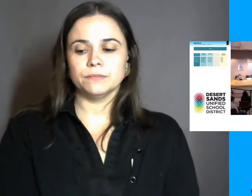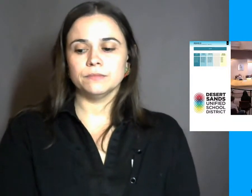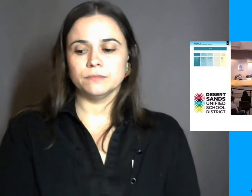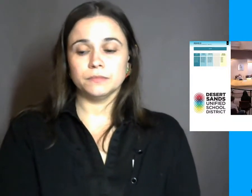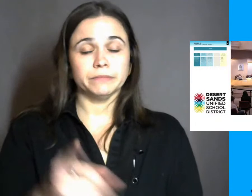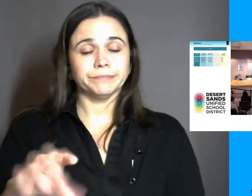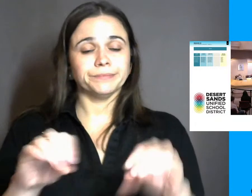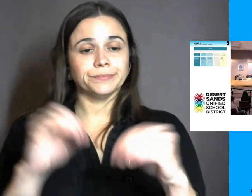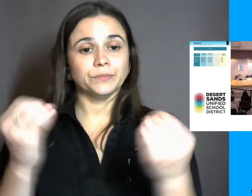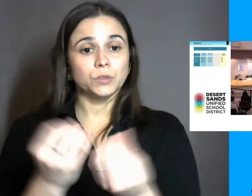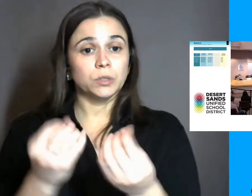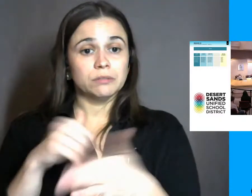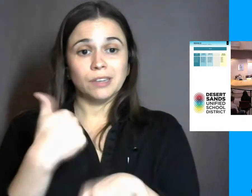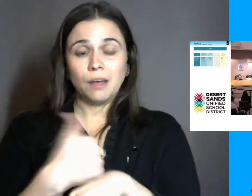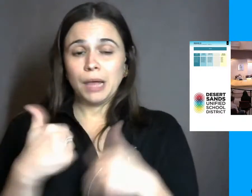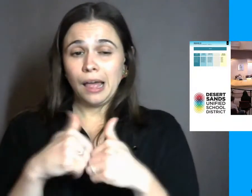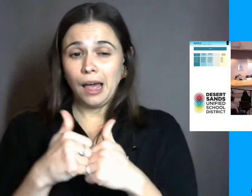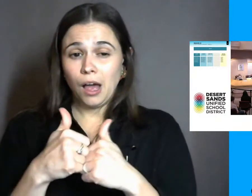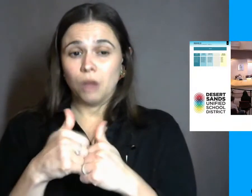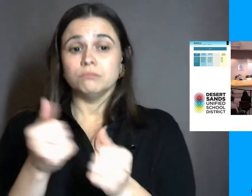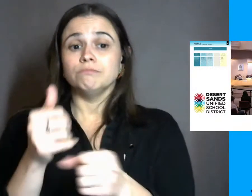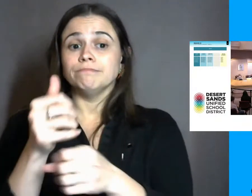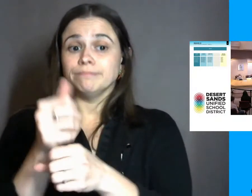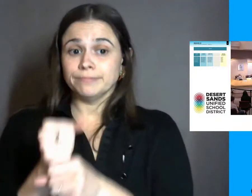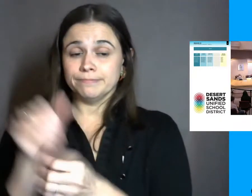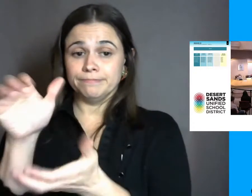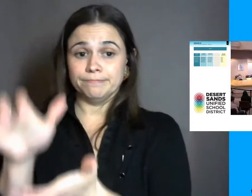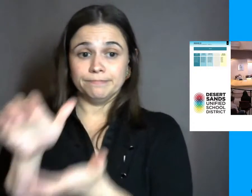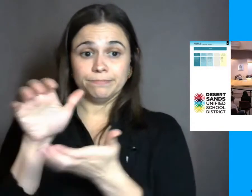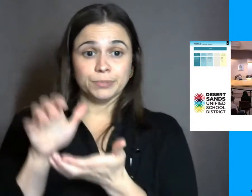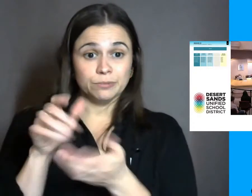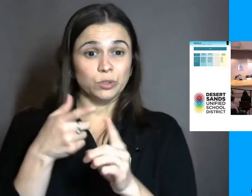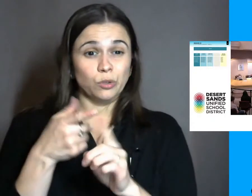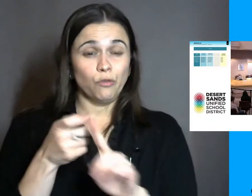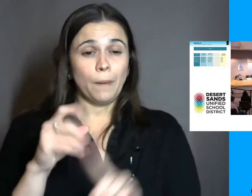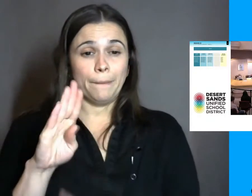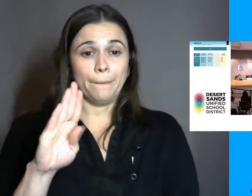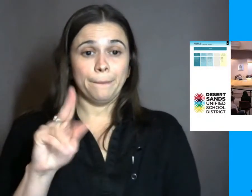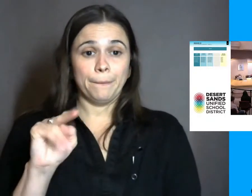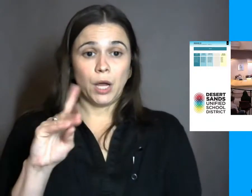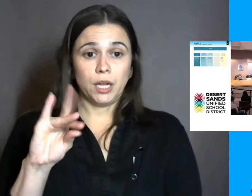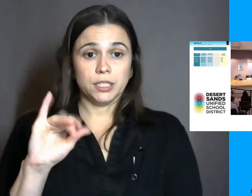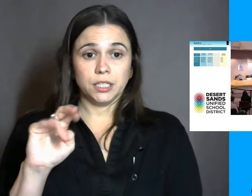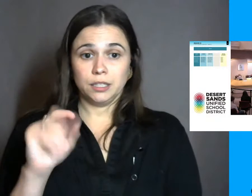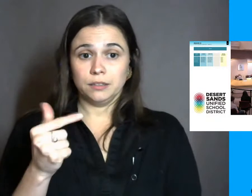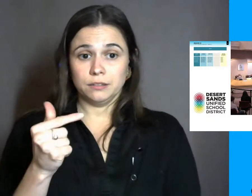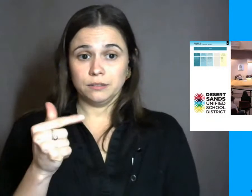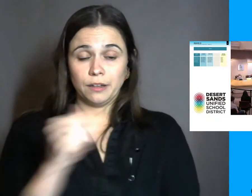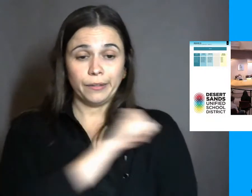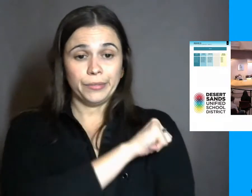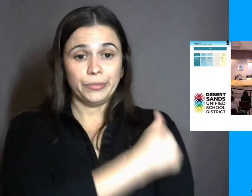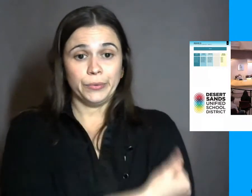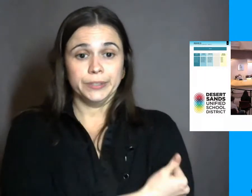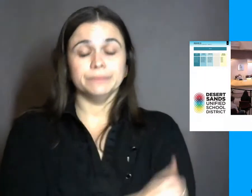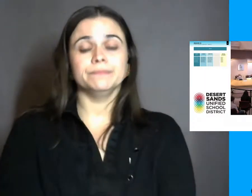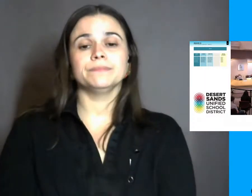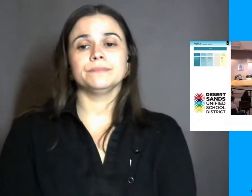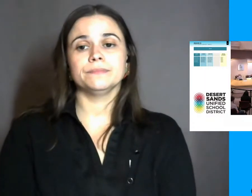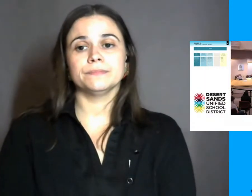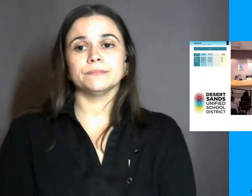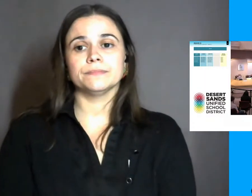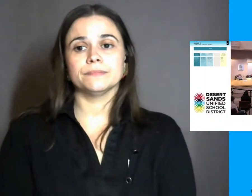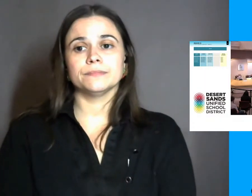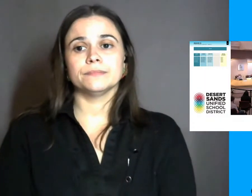funding applications when they're out of bonding authority, when they have no more funds available. And that process is established where the districts submit